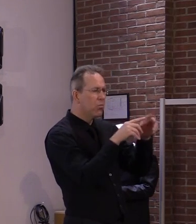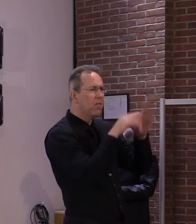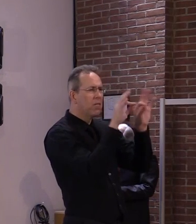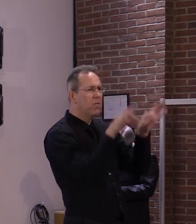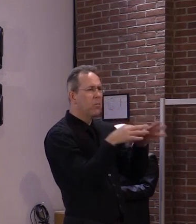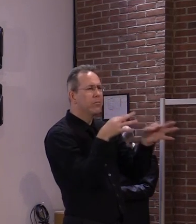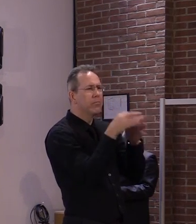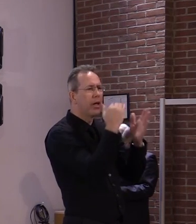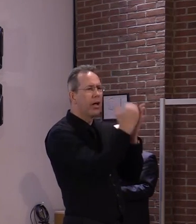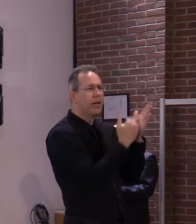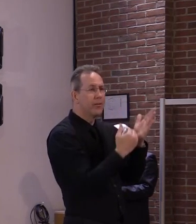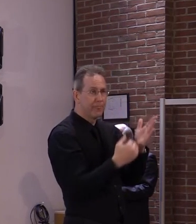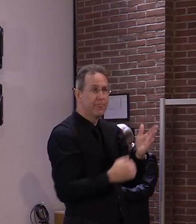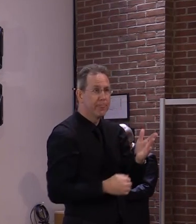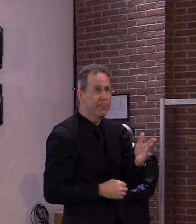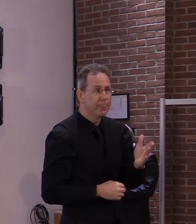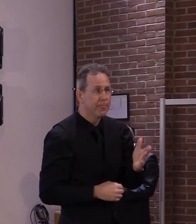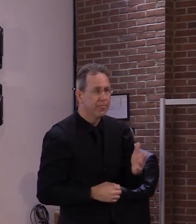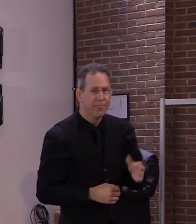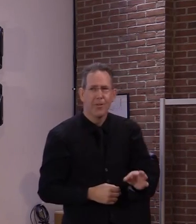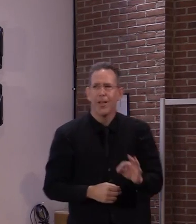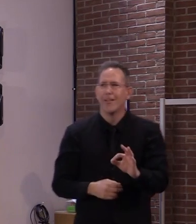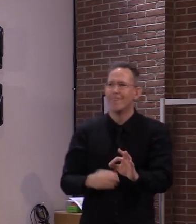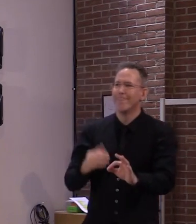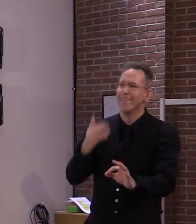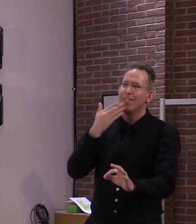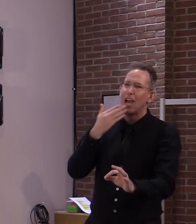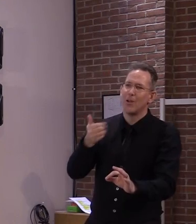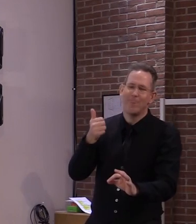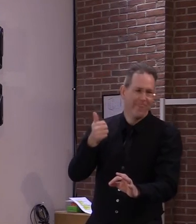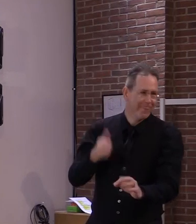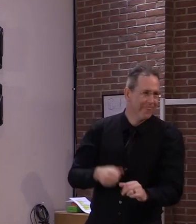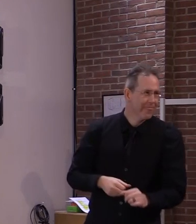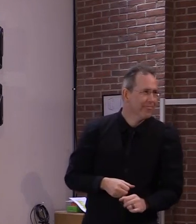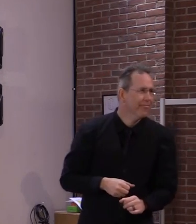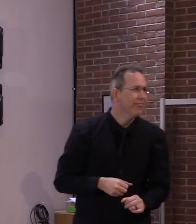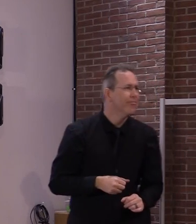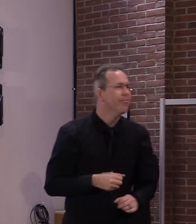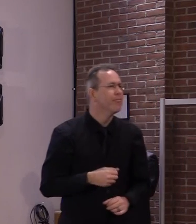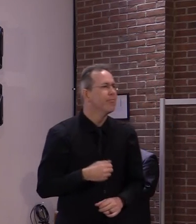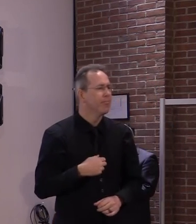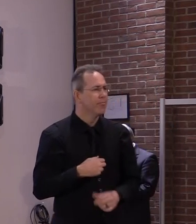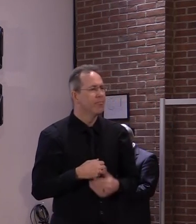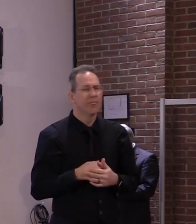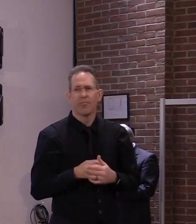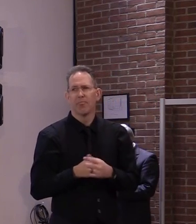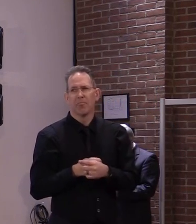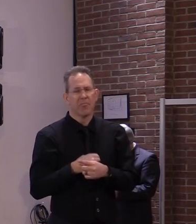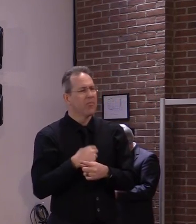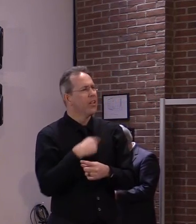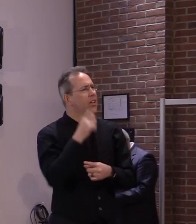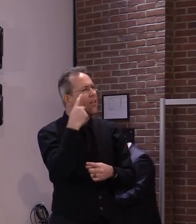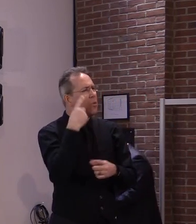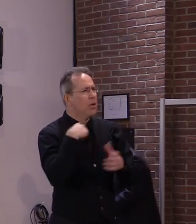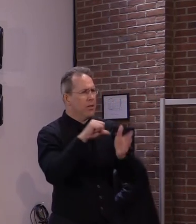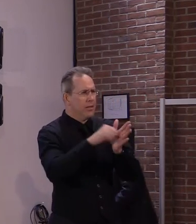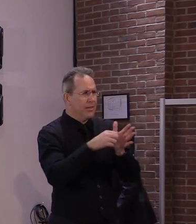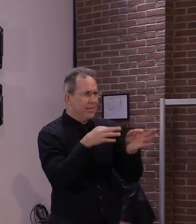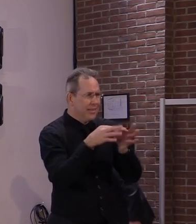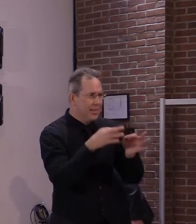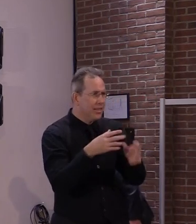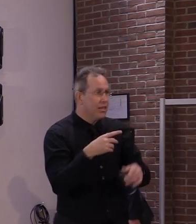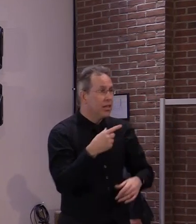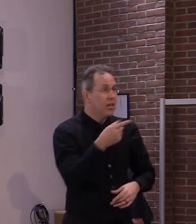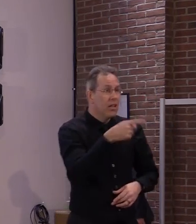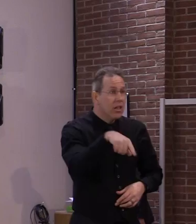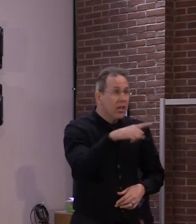Thank you, everyone. Just want to underscore, we want people who are fully vaccinated to carry their vaccine